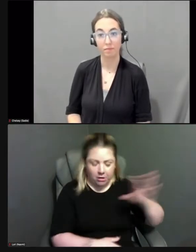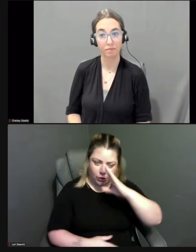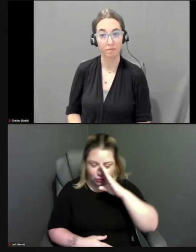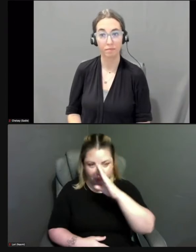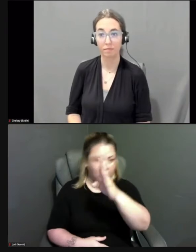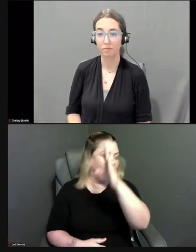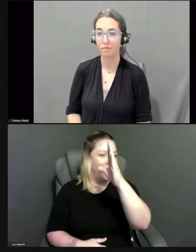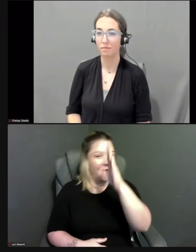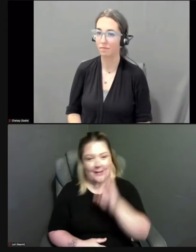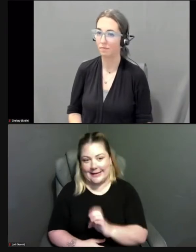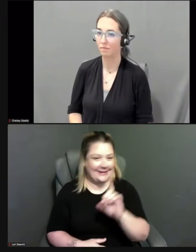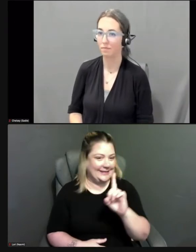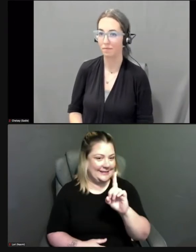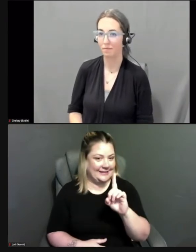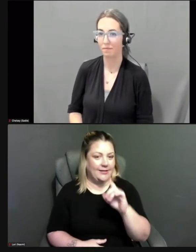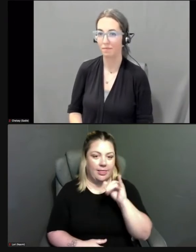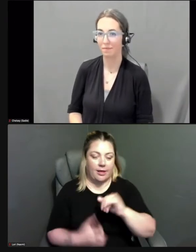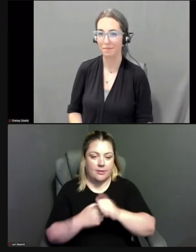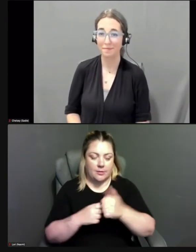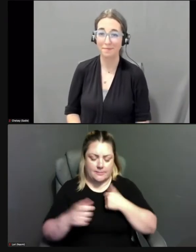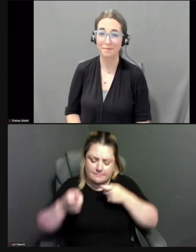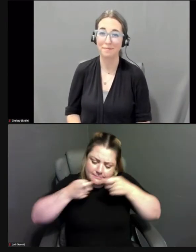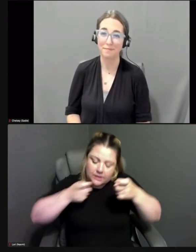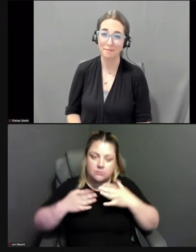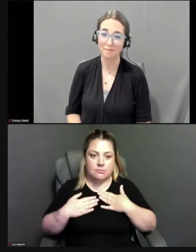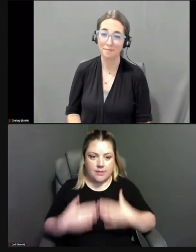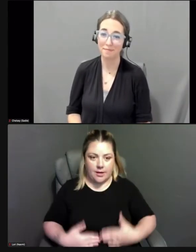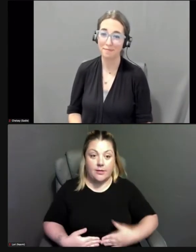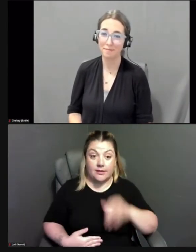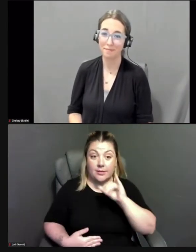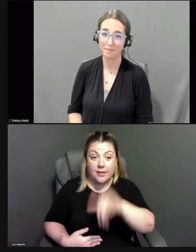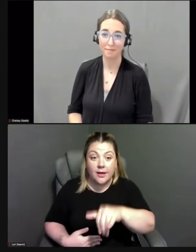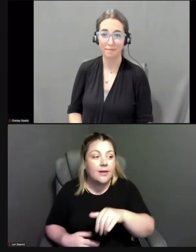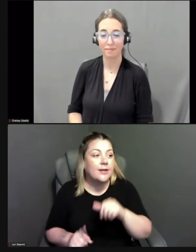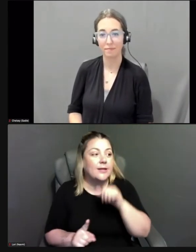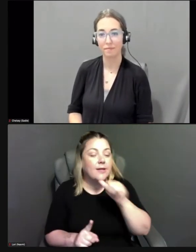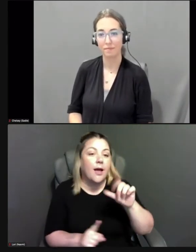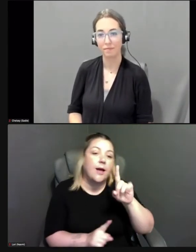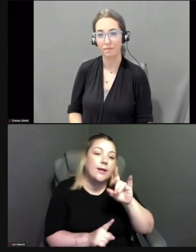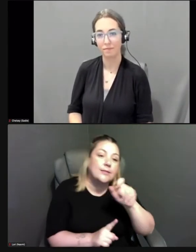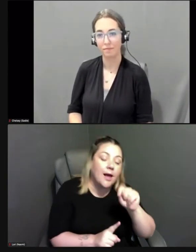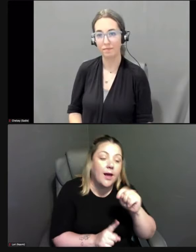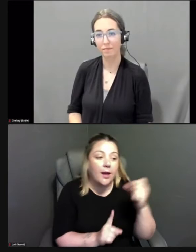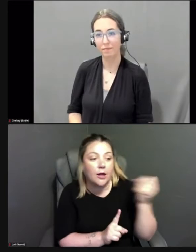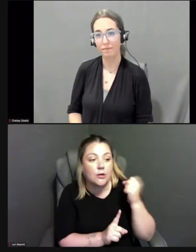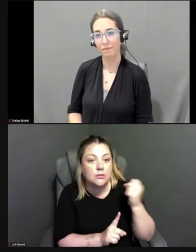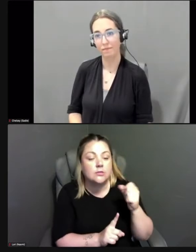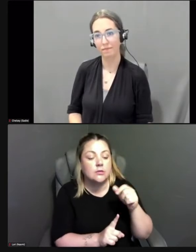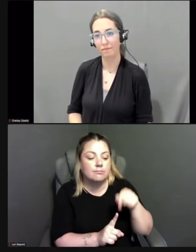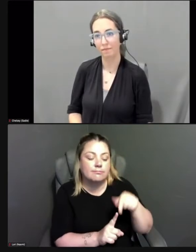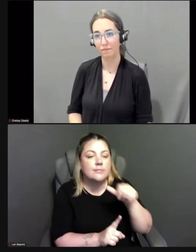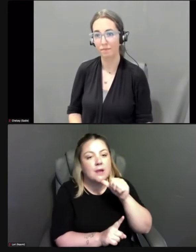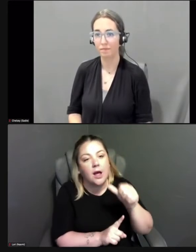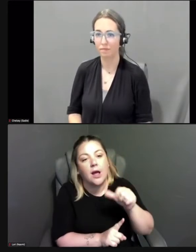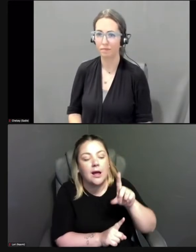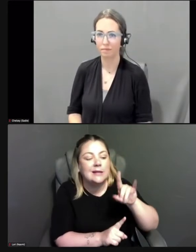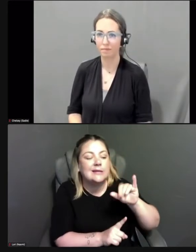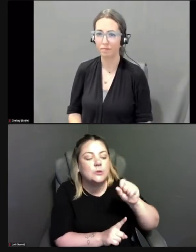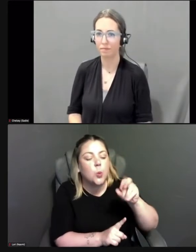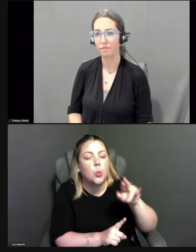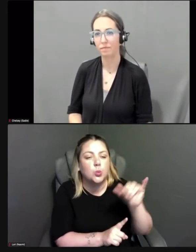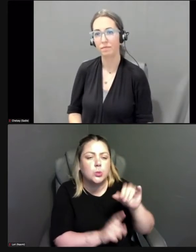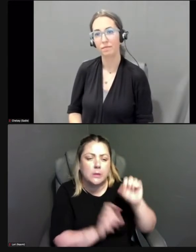instead, like to control my body instead of trying to do like, not that dieting and exercise can't be disordered, but like I didn't